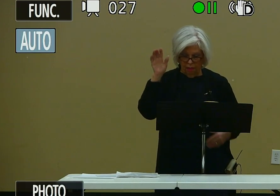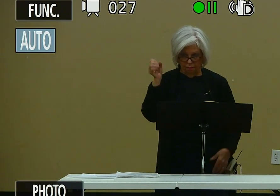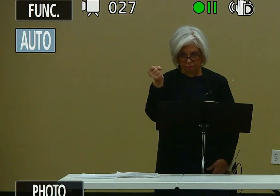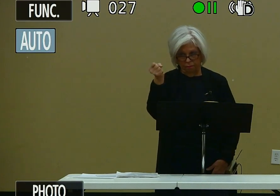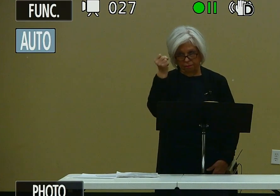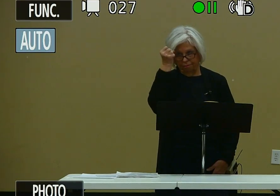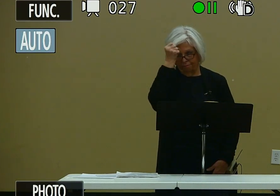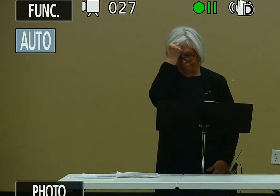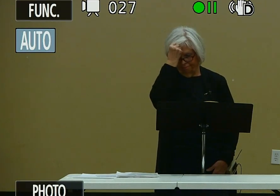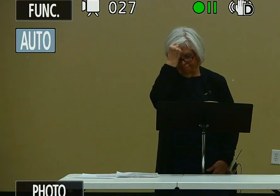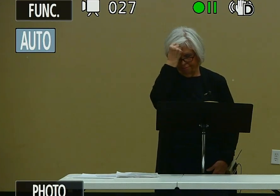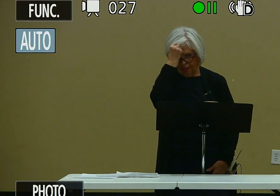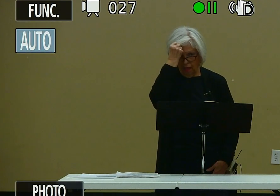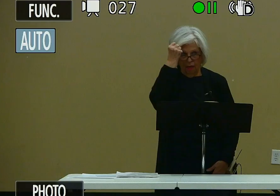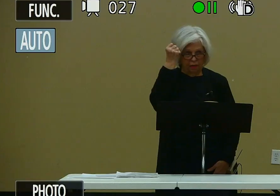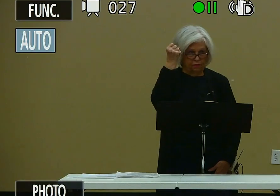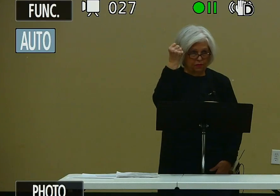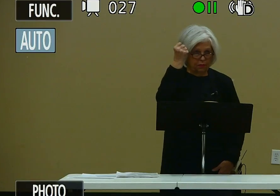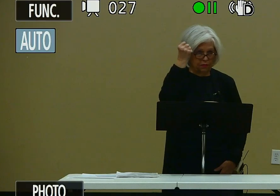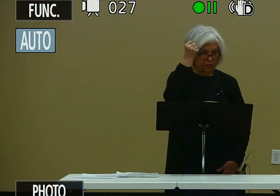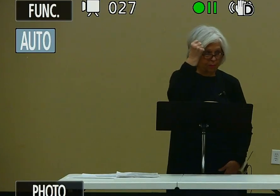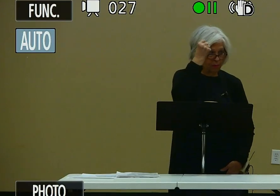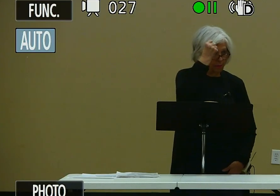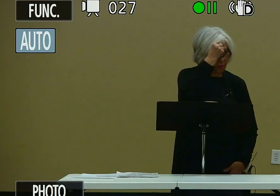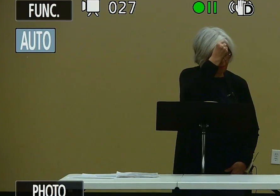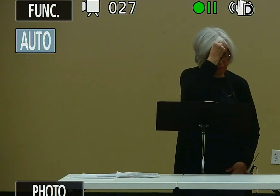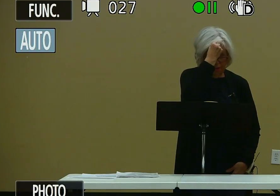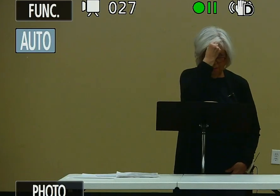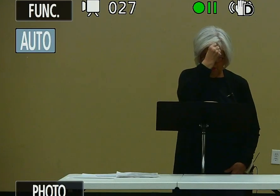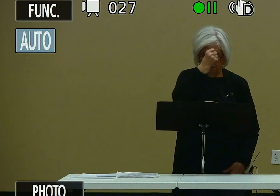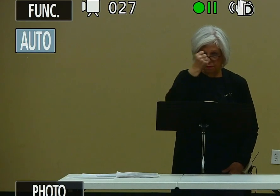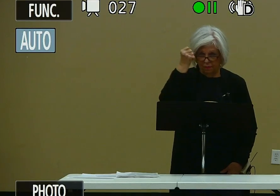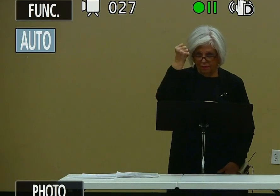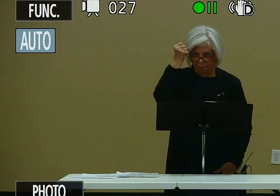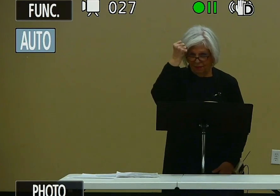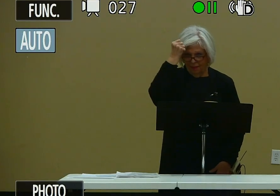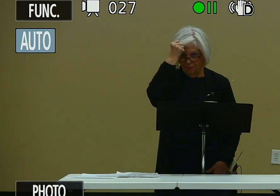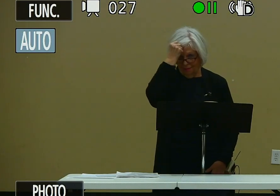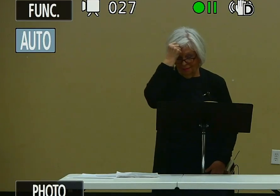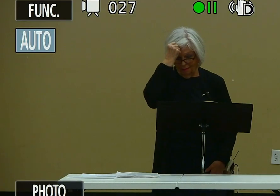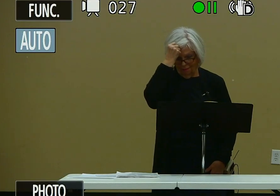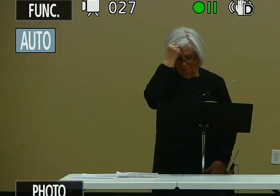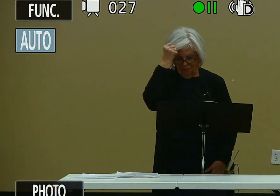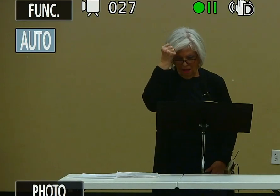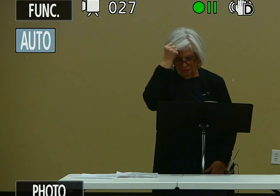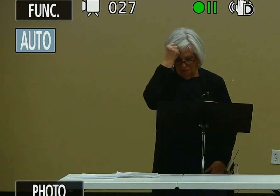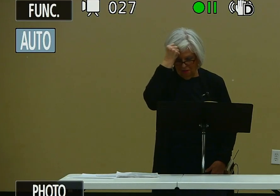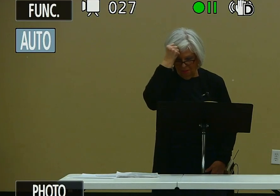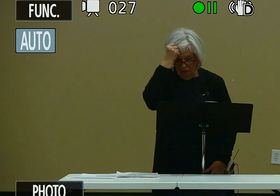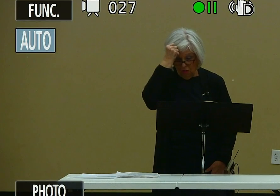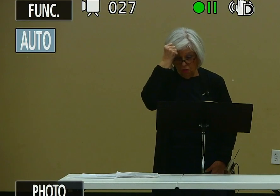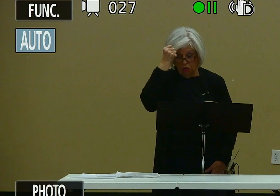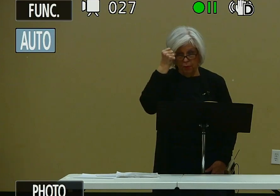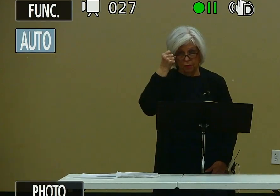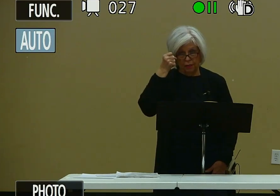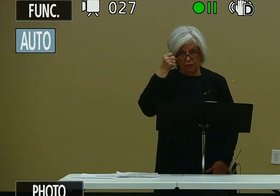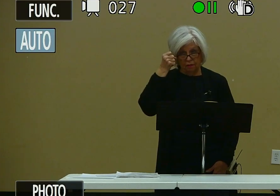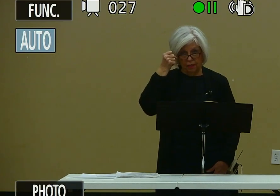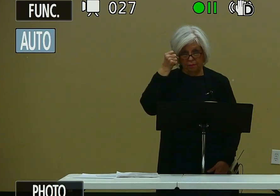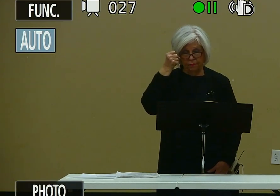Dumb. You've seen this sign probably a few times. I do this sometimes. Dumb. Stupid or ignorant.